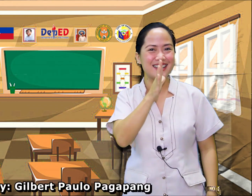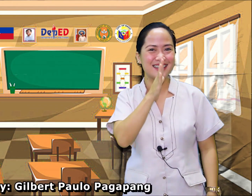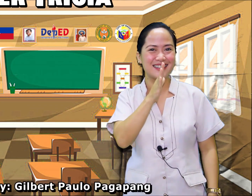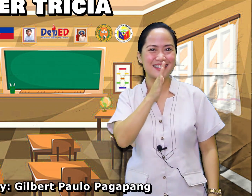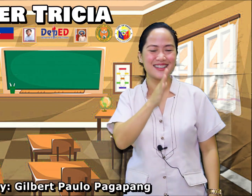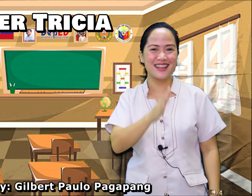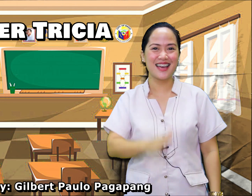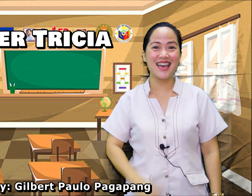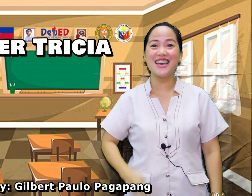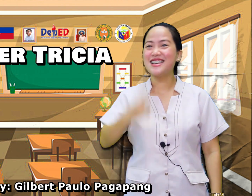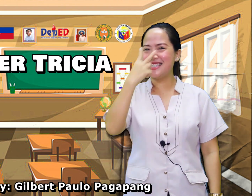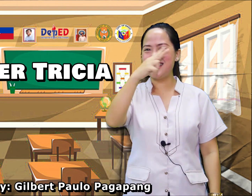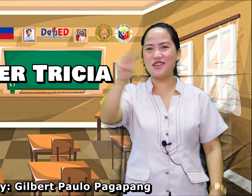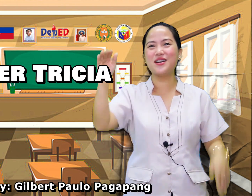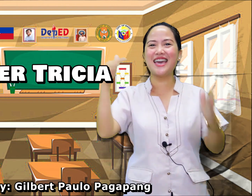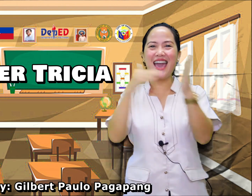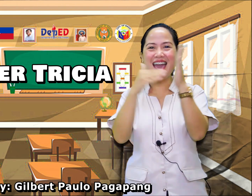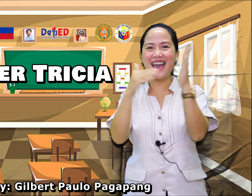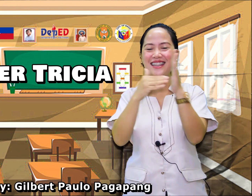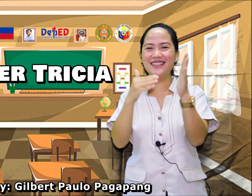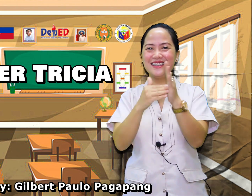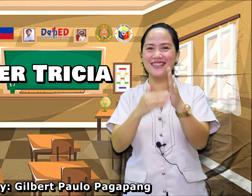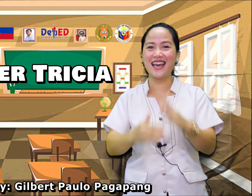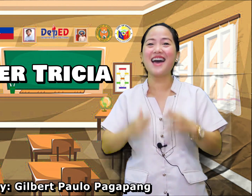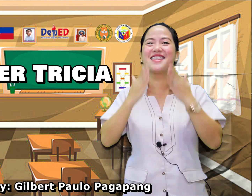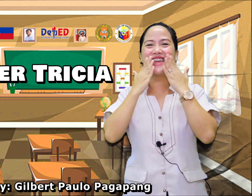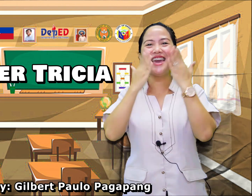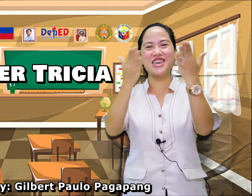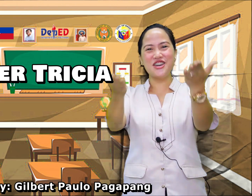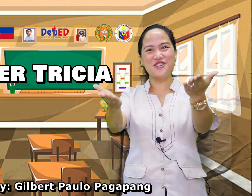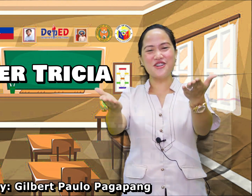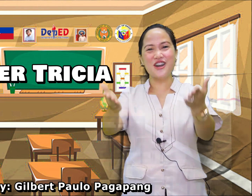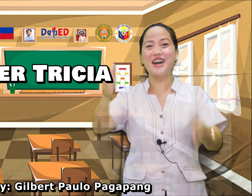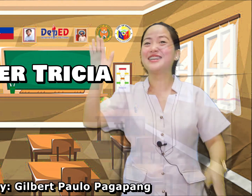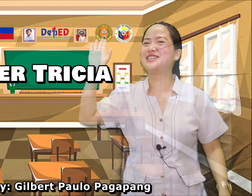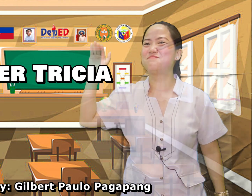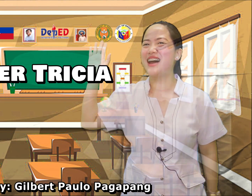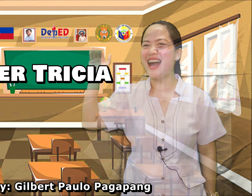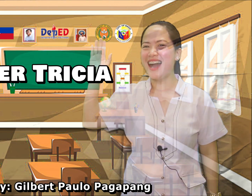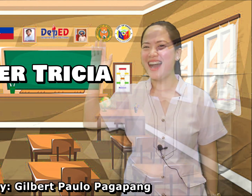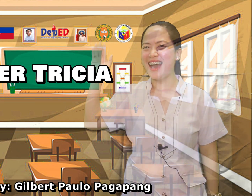See you again! Thank you! Goodbye!